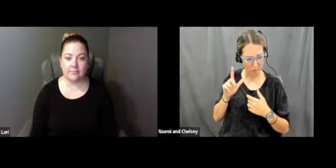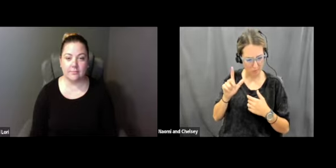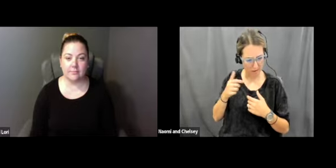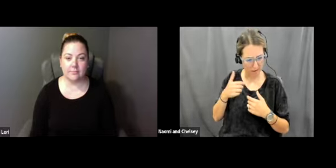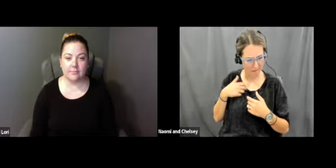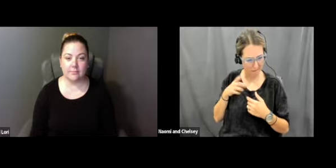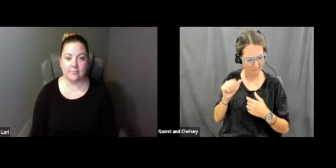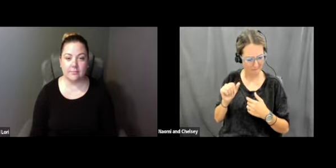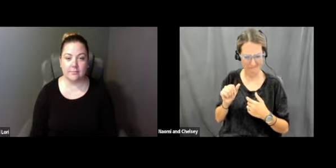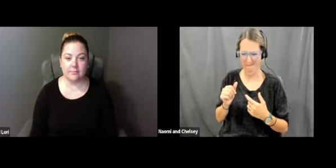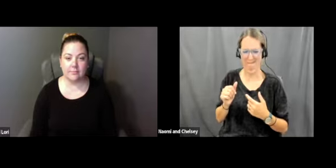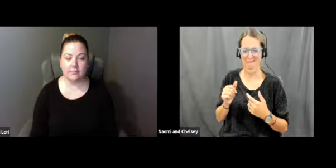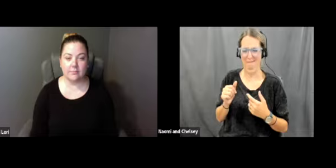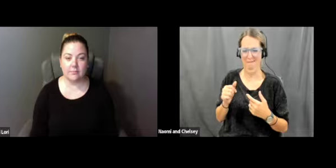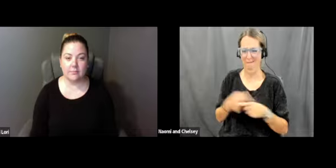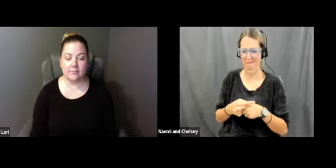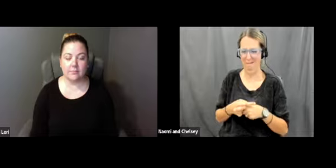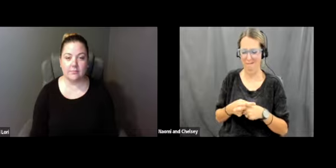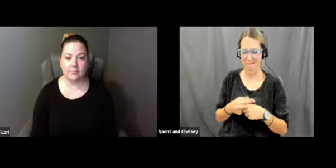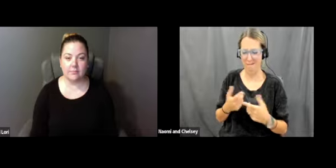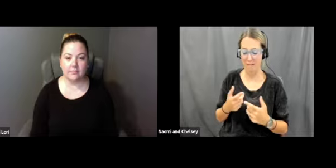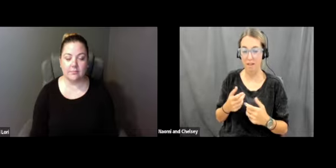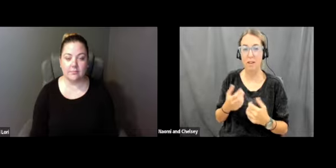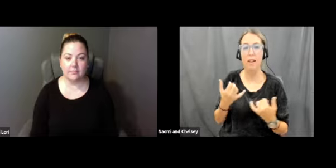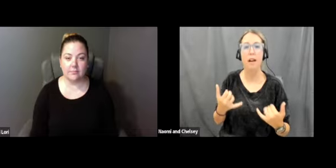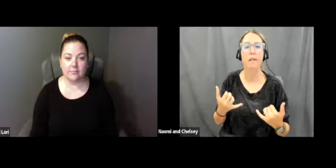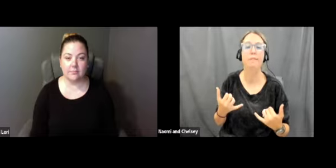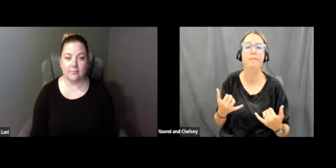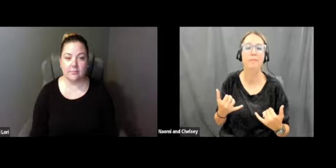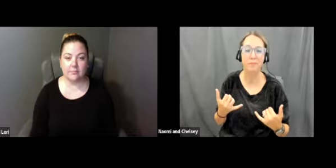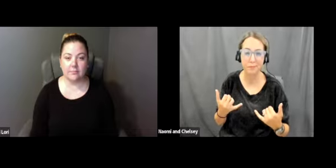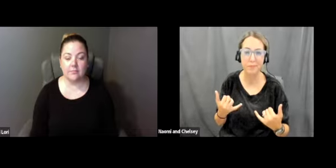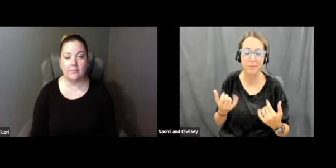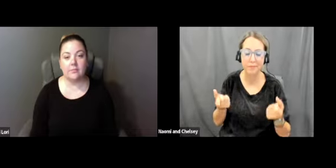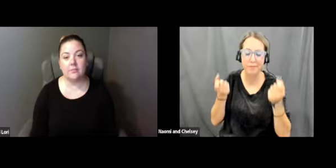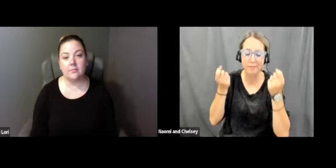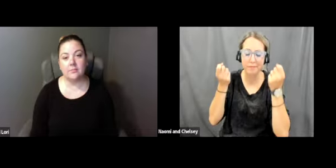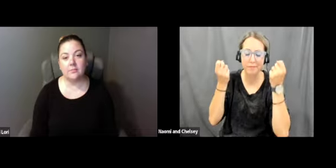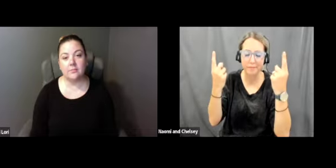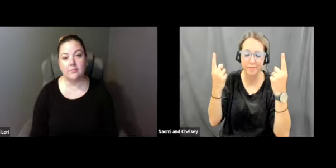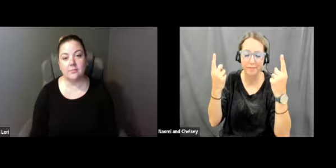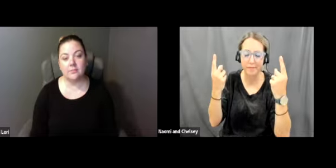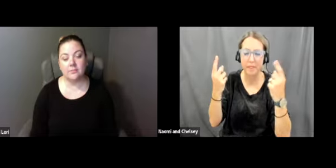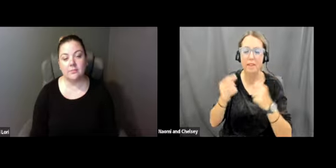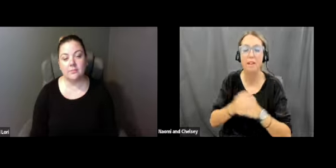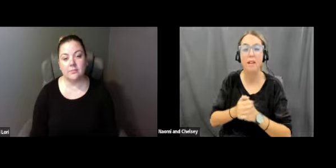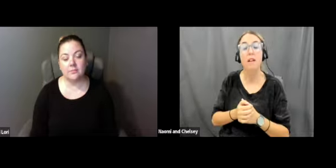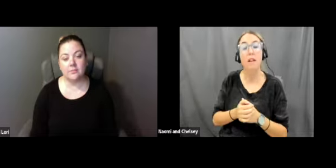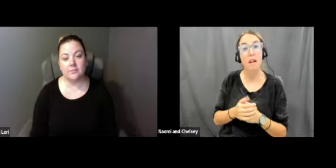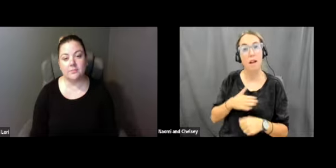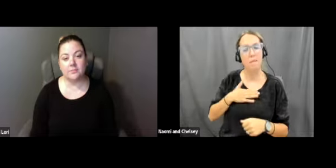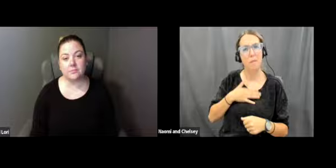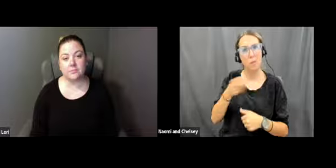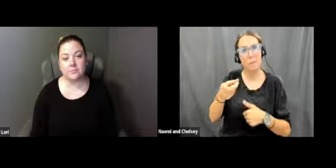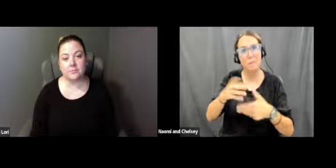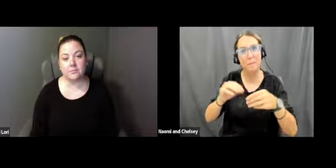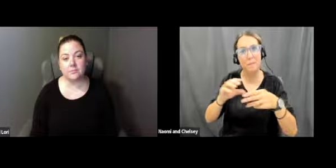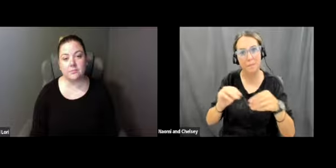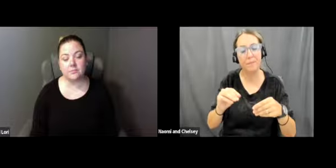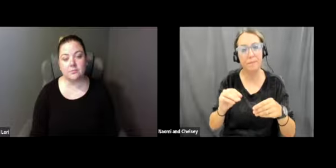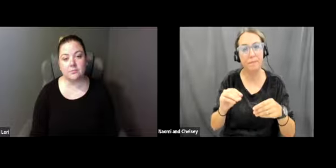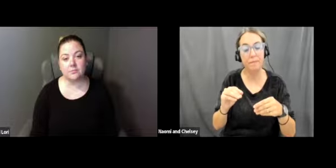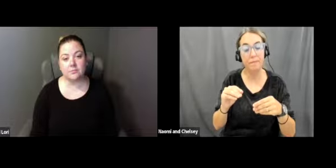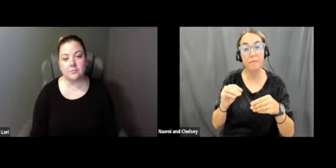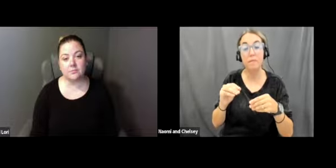brought that up, because for a number of reasons. One, I think it's a really great opportunity to talk about the fact